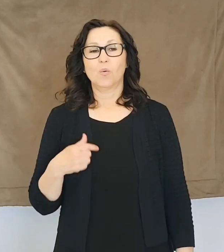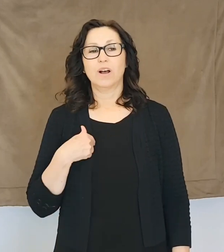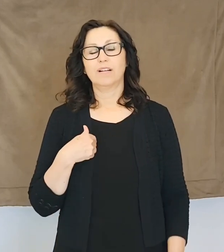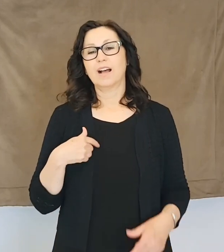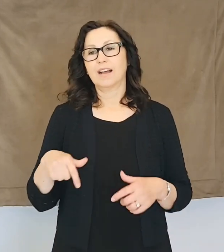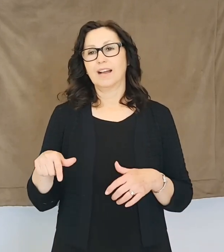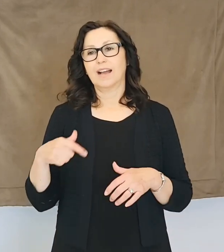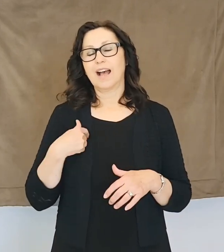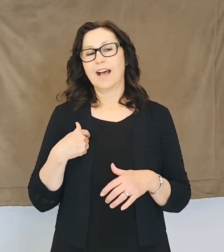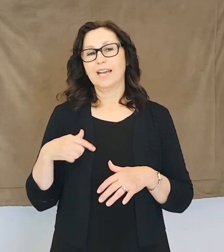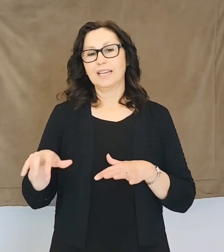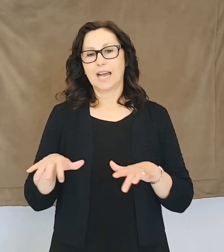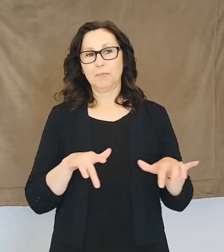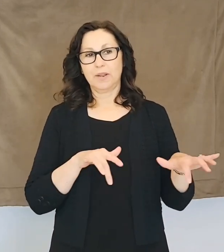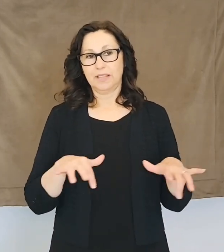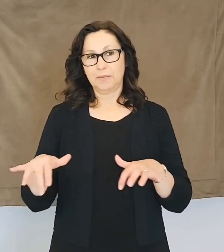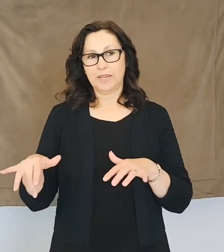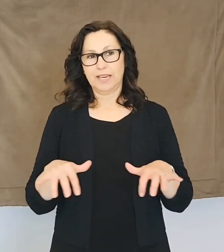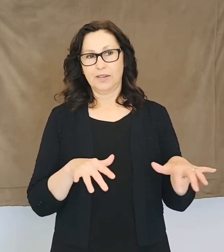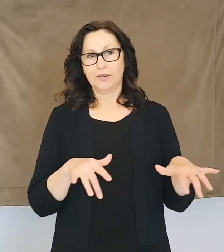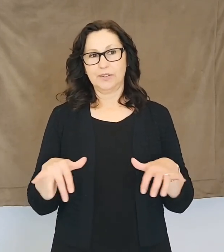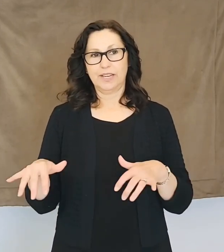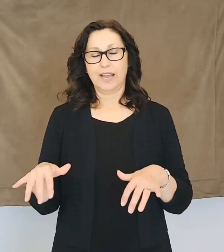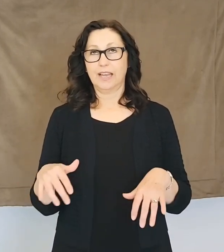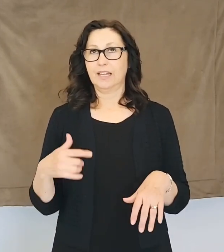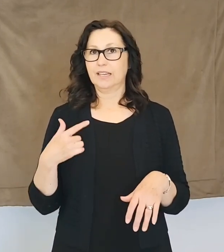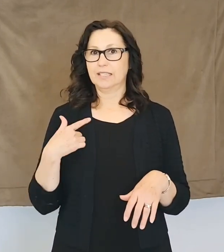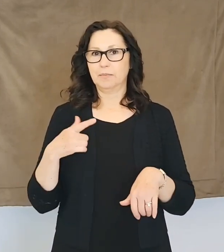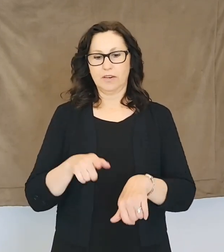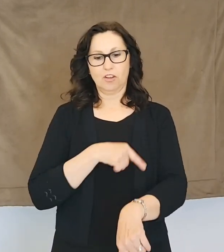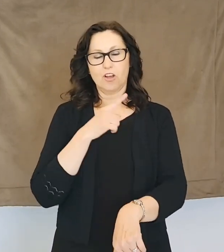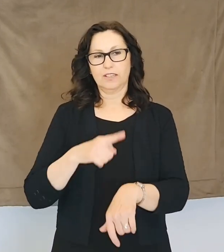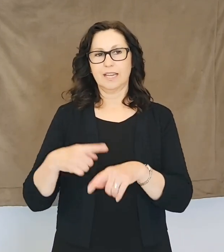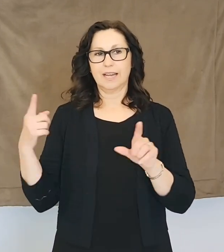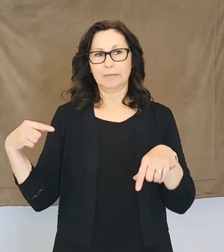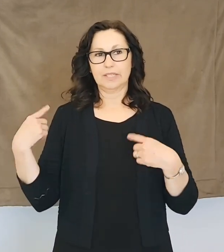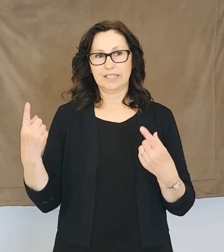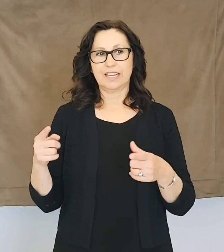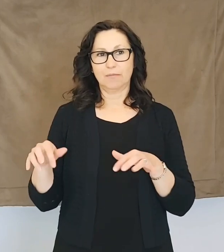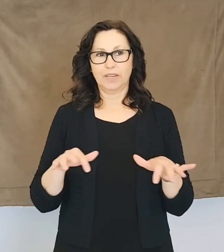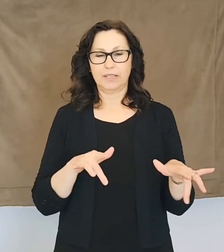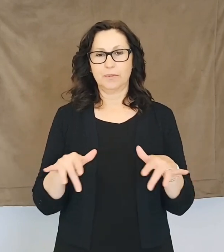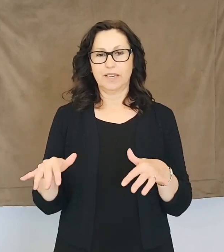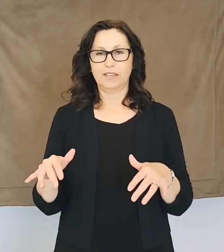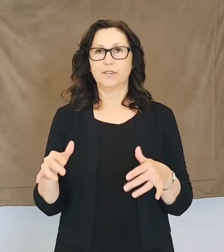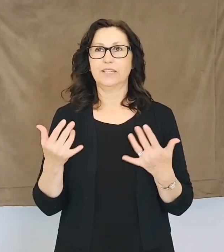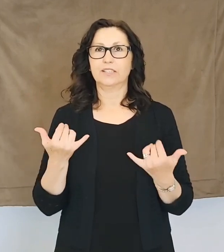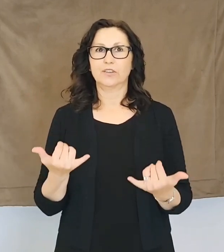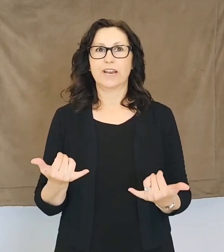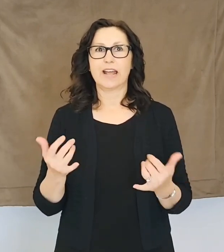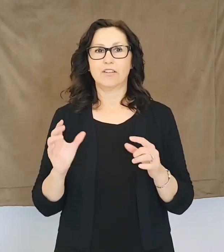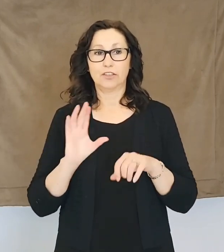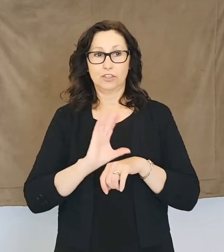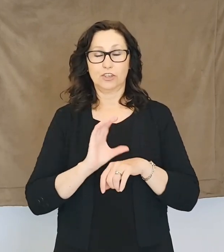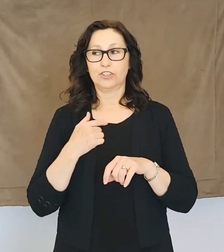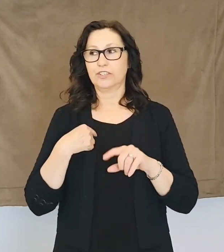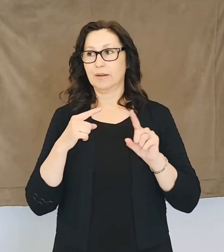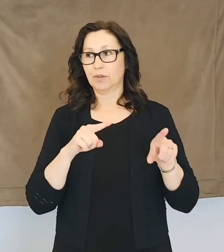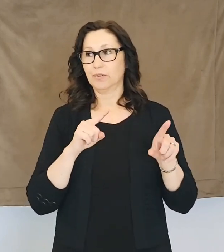Well, I play the piano, and it's been a long time since I played the piano, and so now the church that I'm going